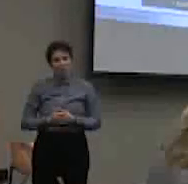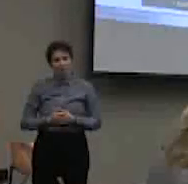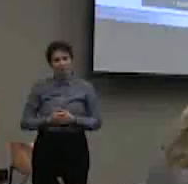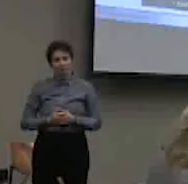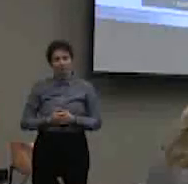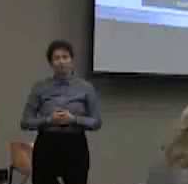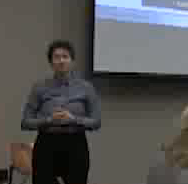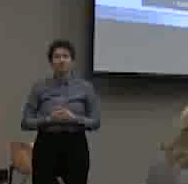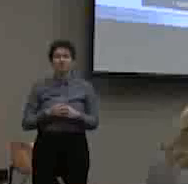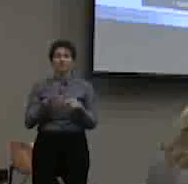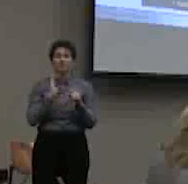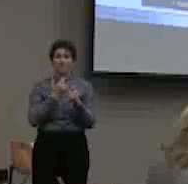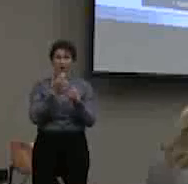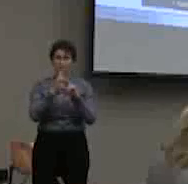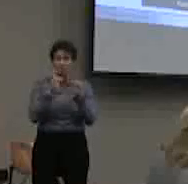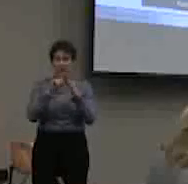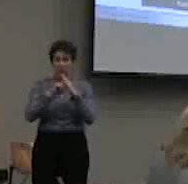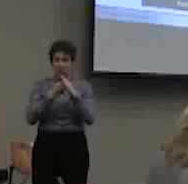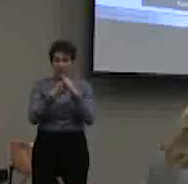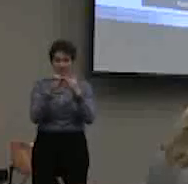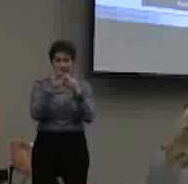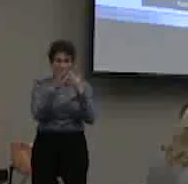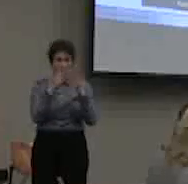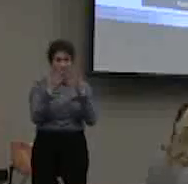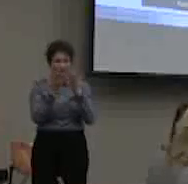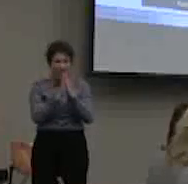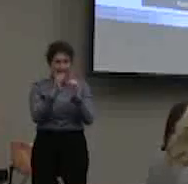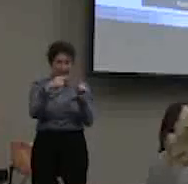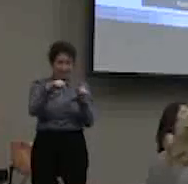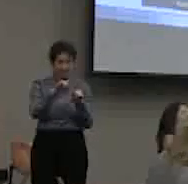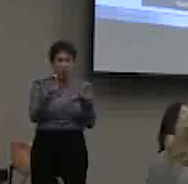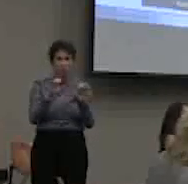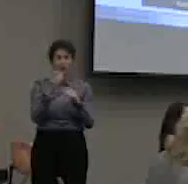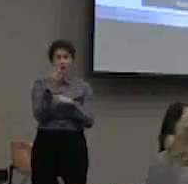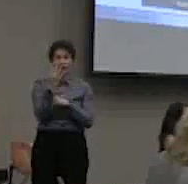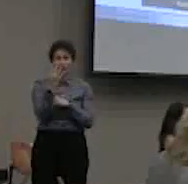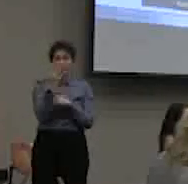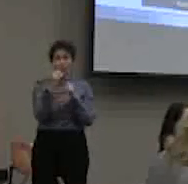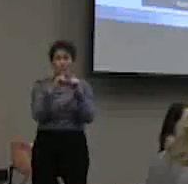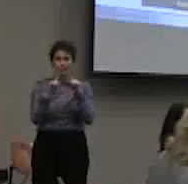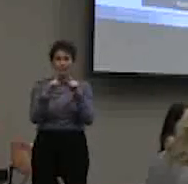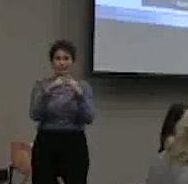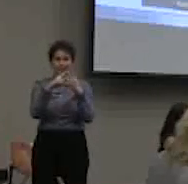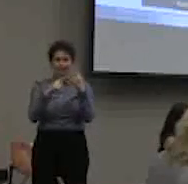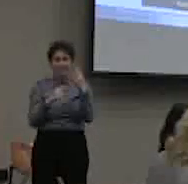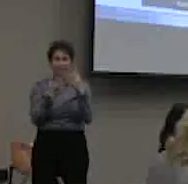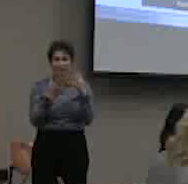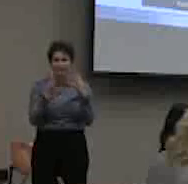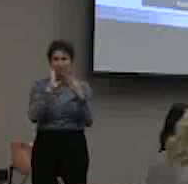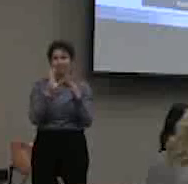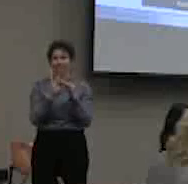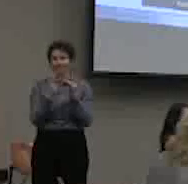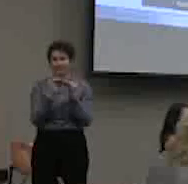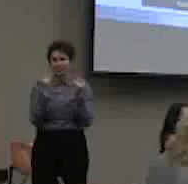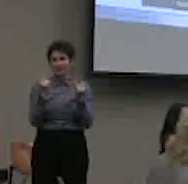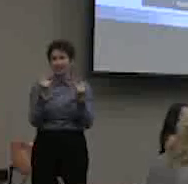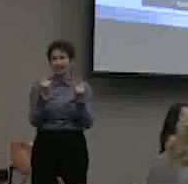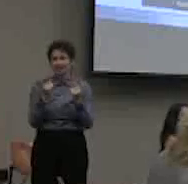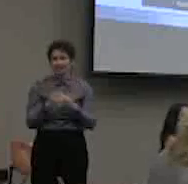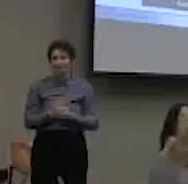We have asked our Ready Start networks to do four core things, and you'll hear them talk about this